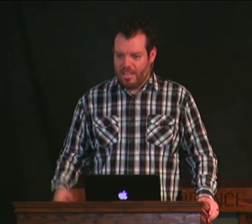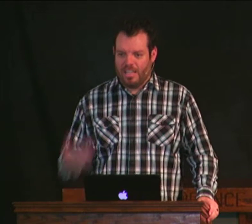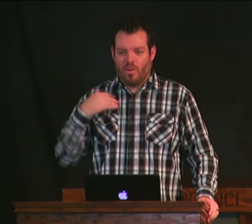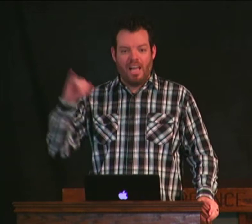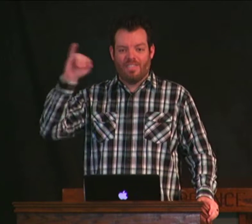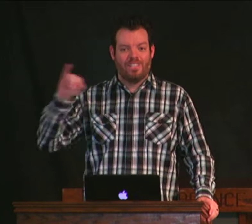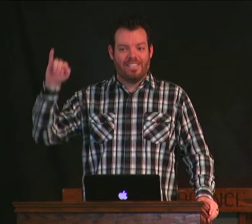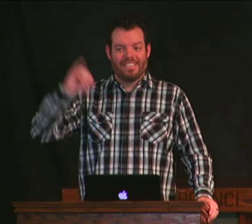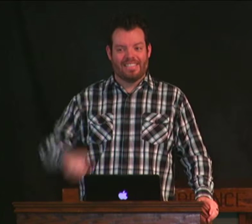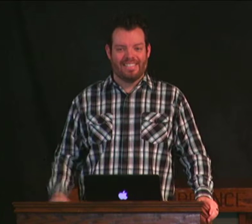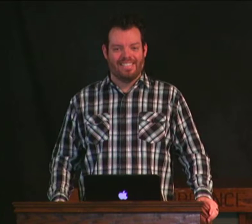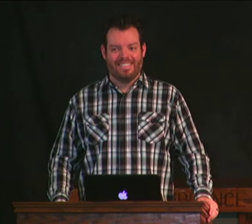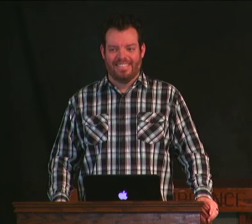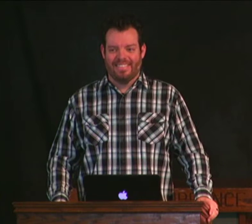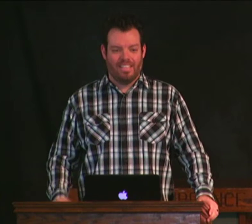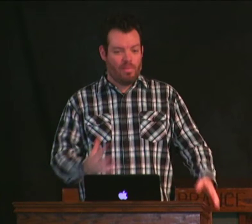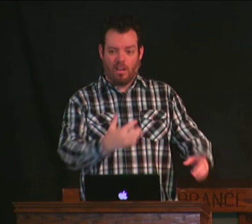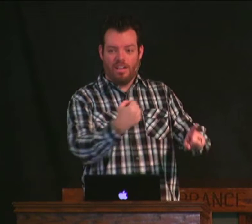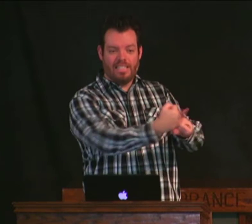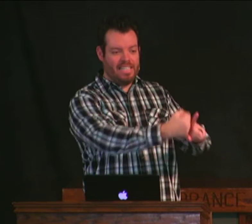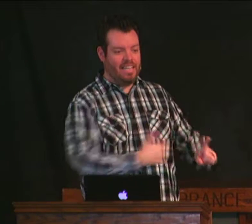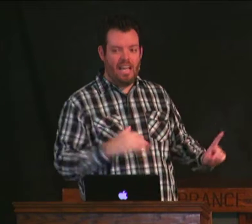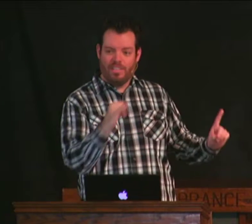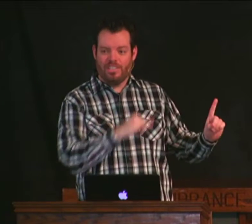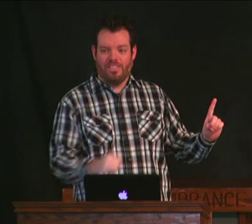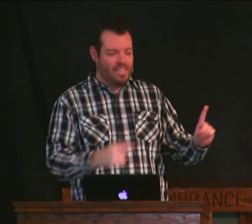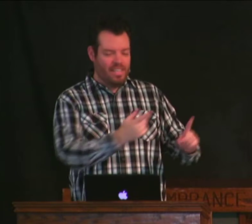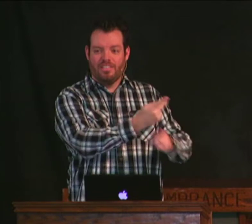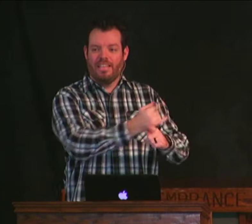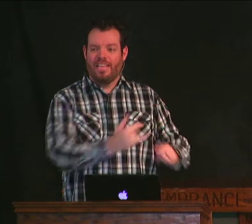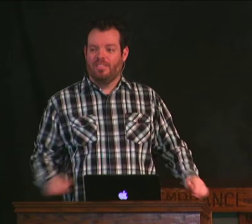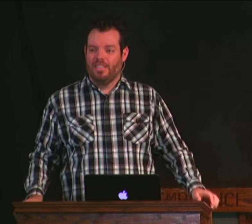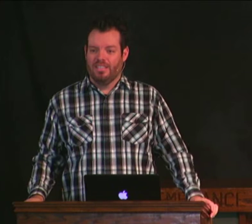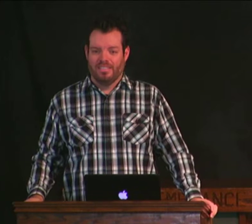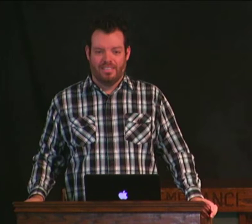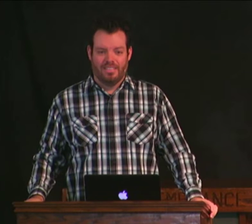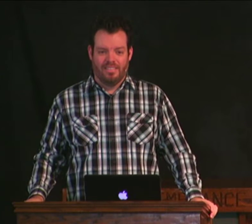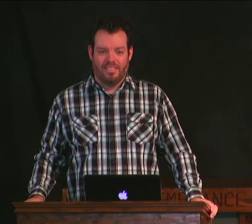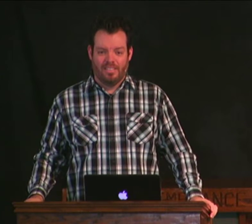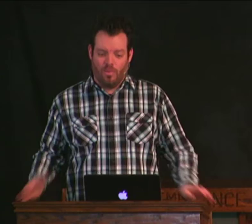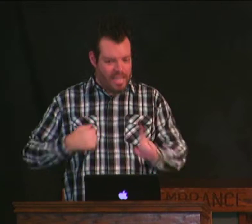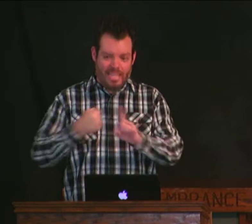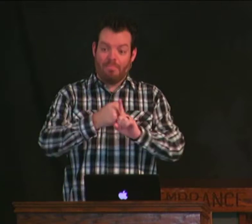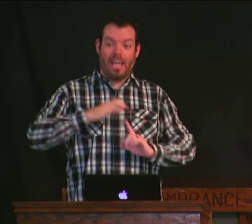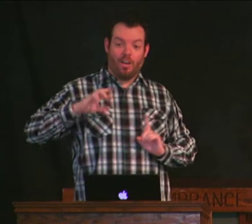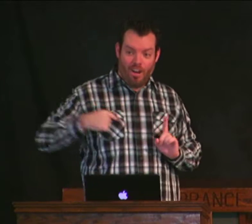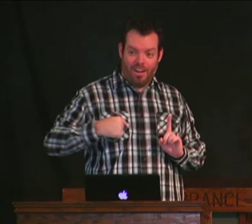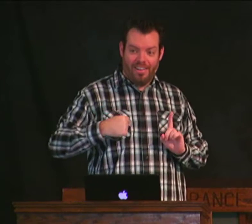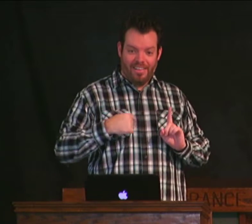I know I have insurance. Like when my car gets hit, I have insurance. They'll take care of it. So when I get hit by a car, I